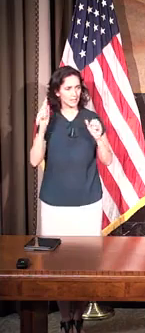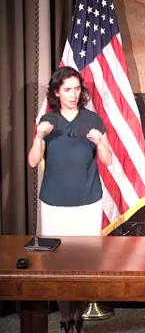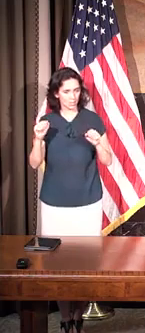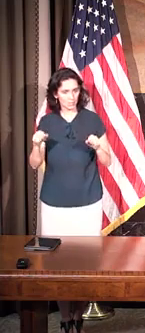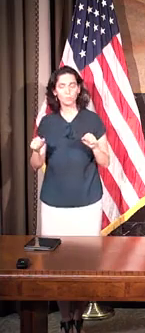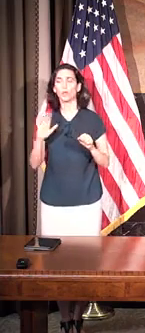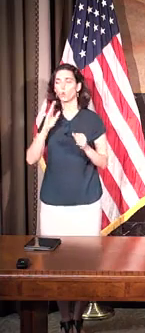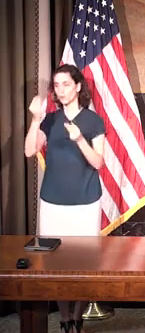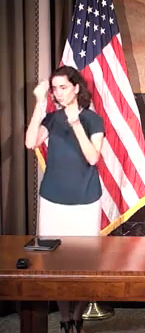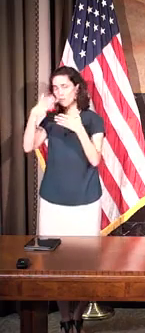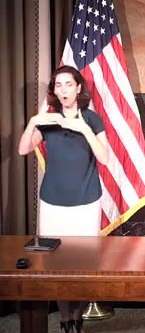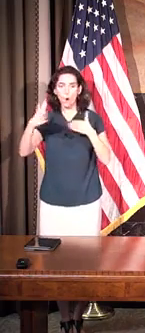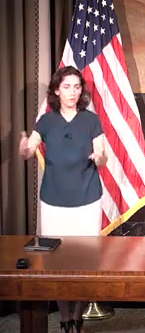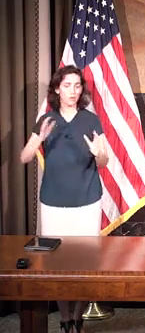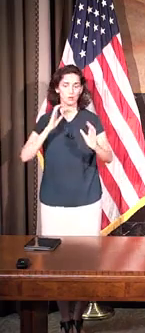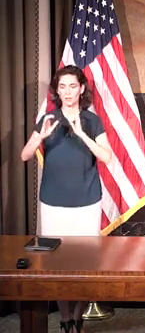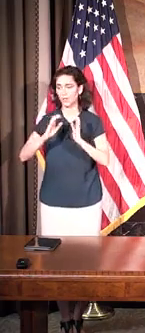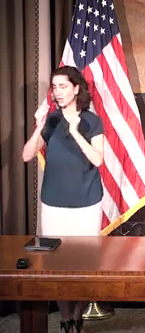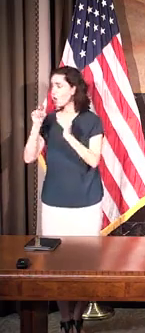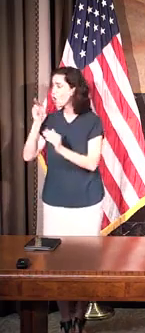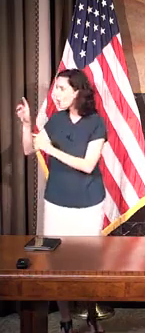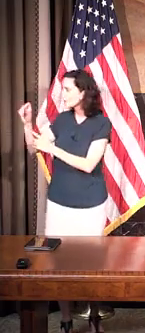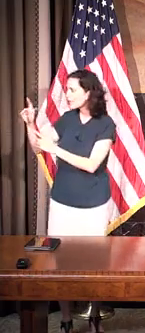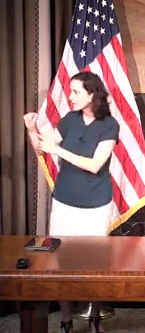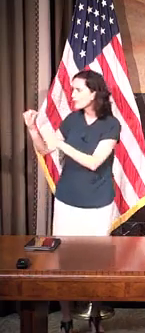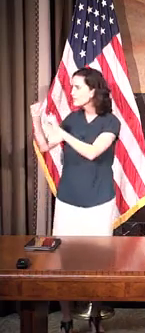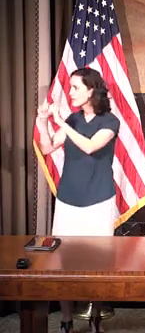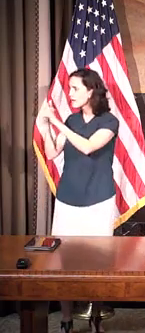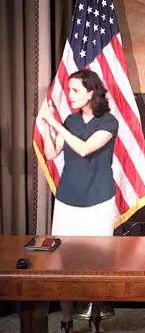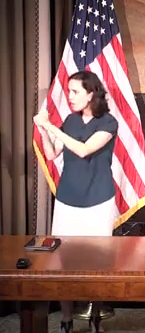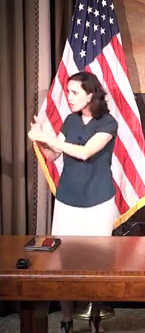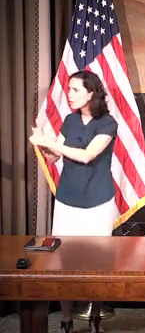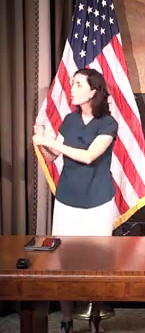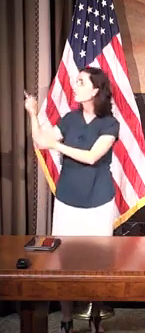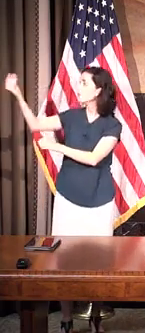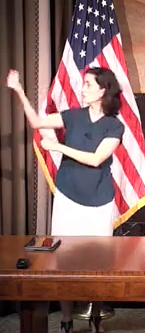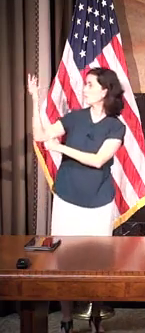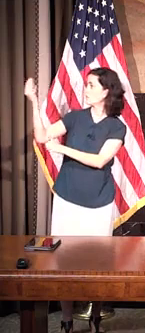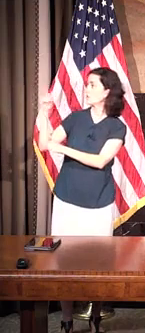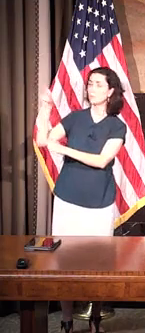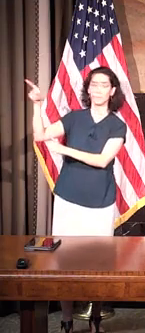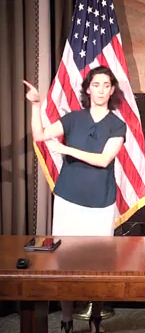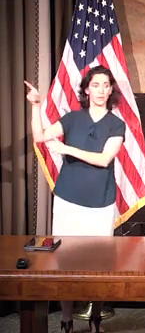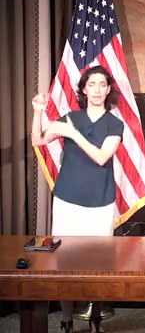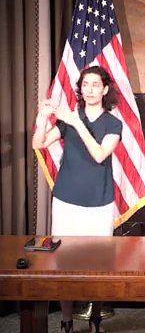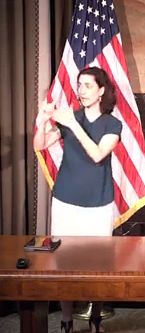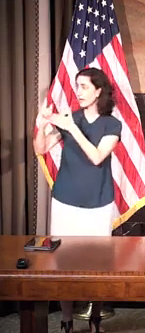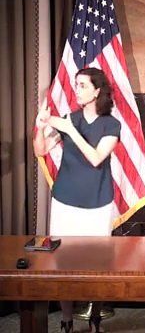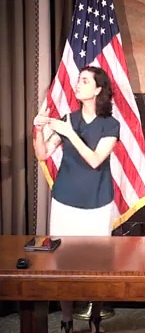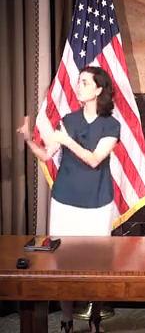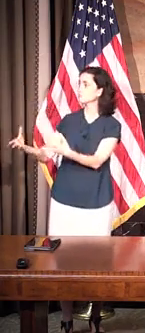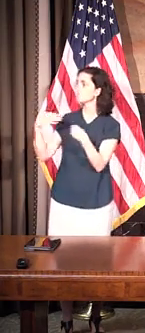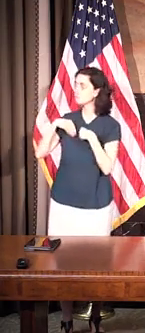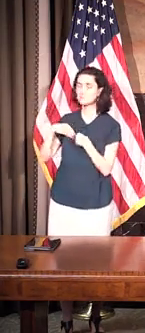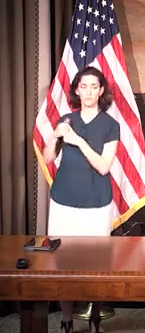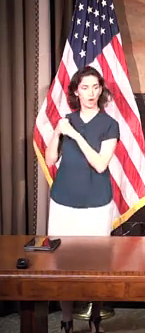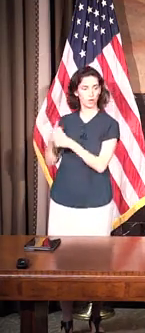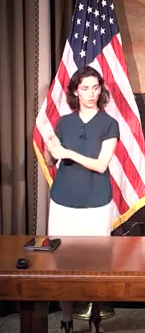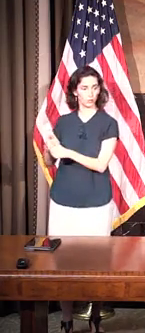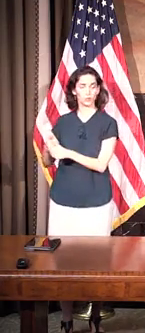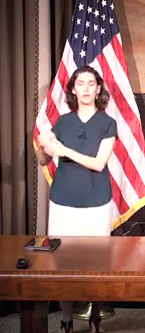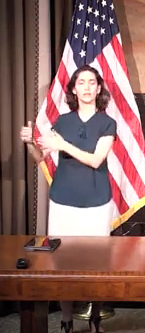transparent, looking at the data, following the science, and applying the guidelines that come to us as best we can out of